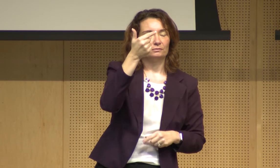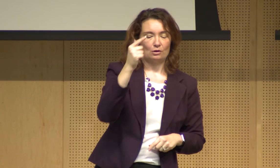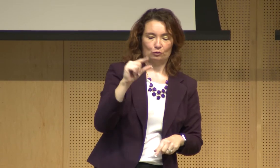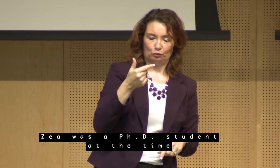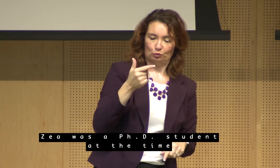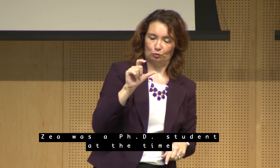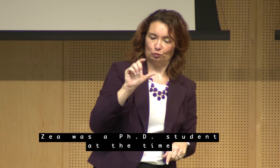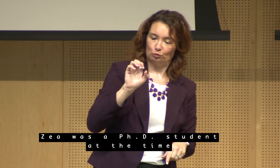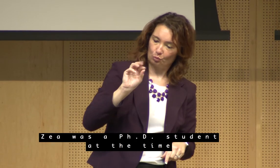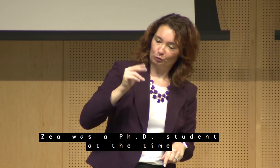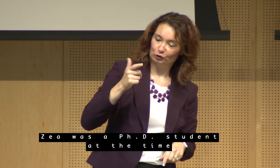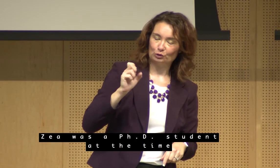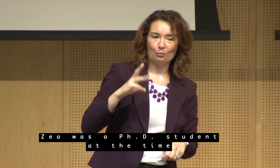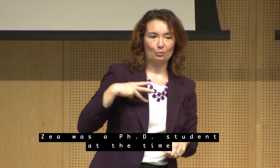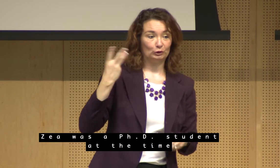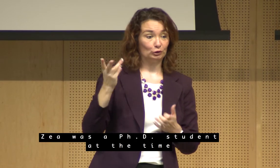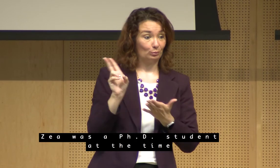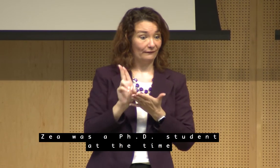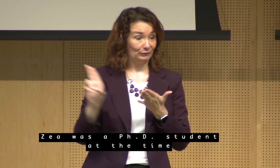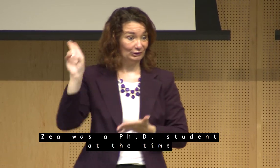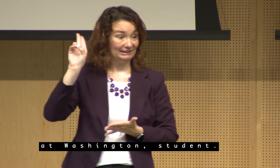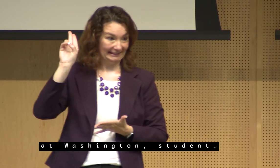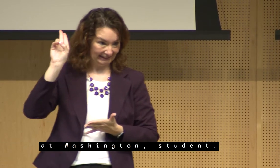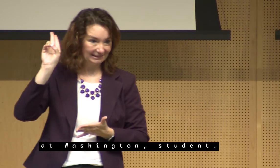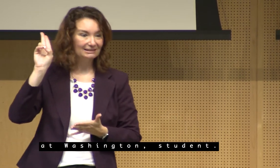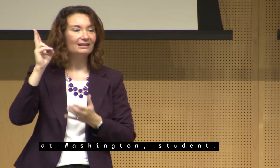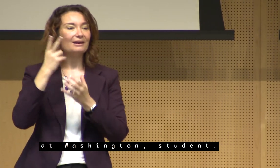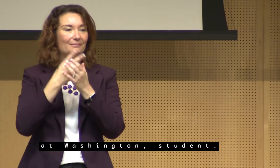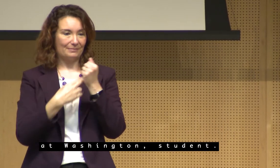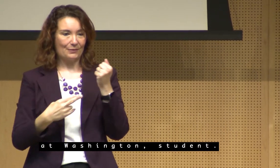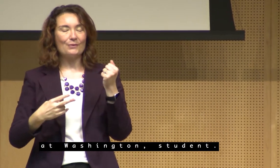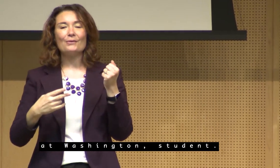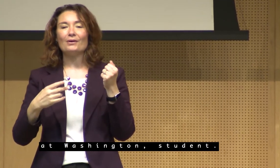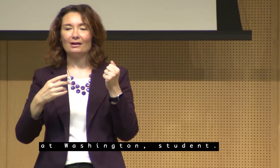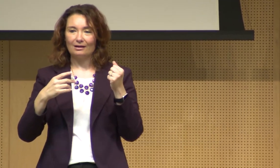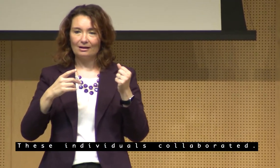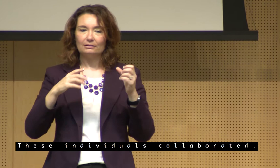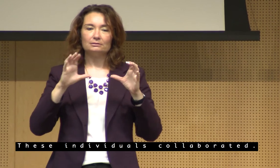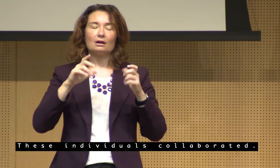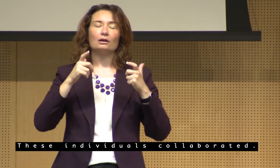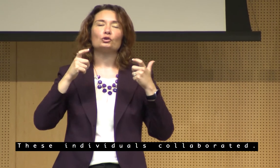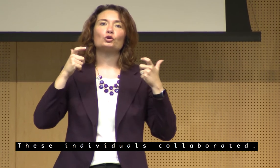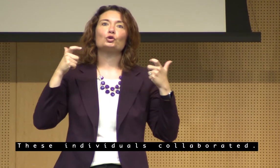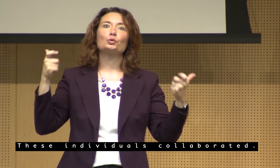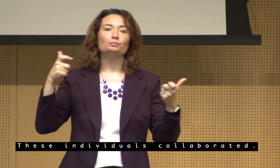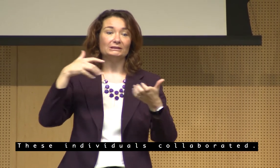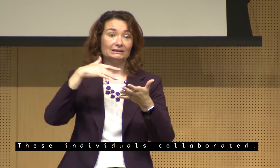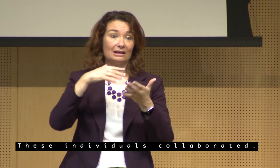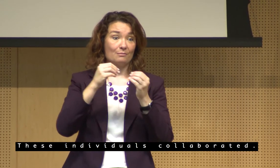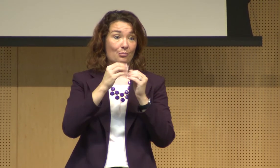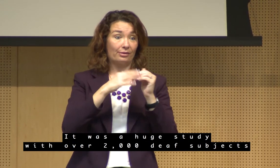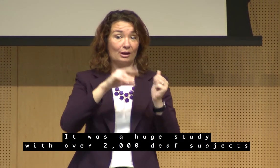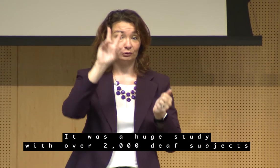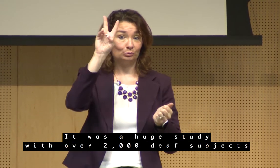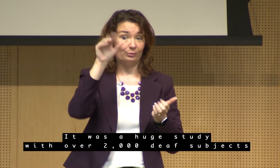Zia was a PhD student at the time at Washington Student. These individuals collaborated. It was a huge study with